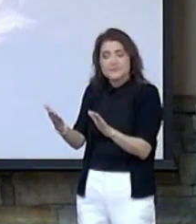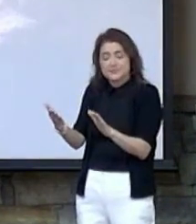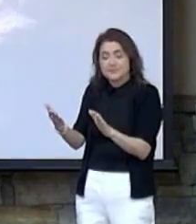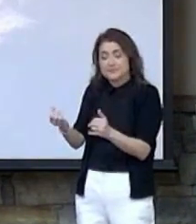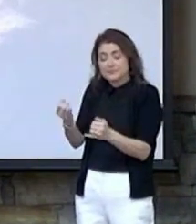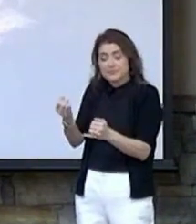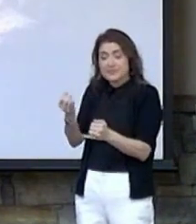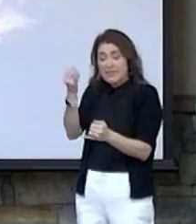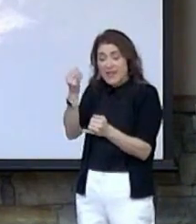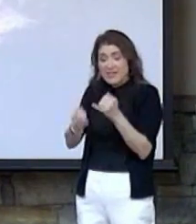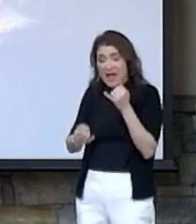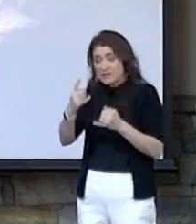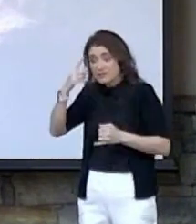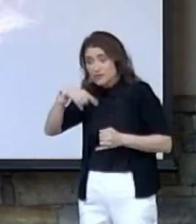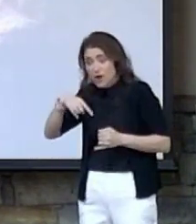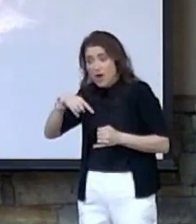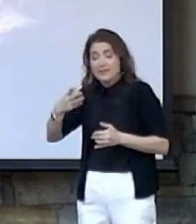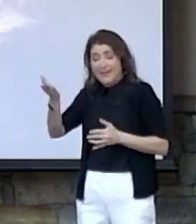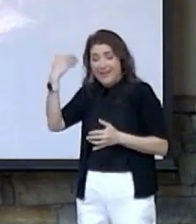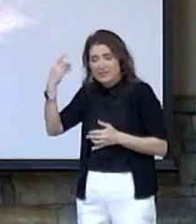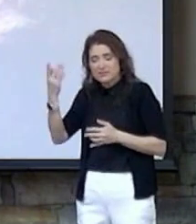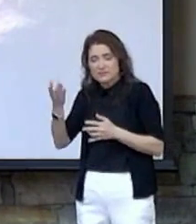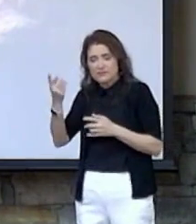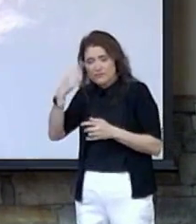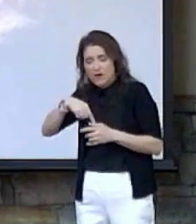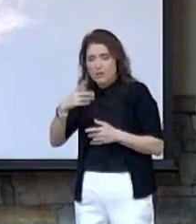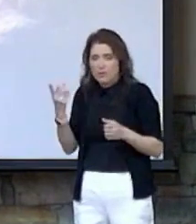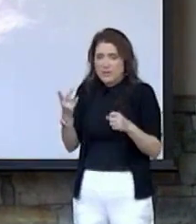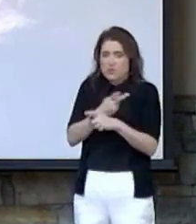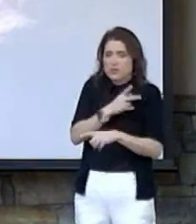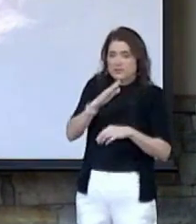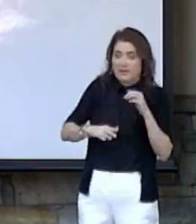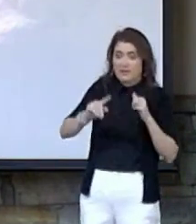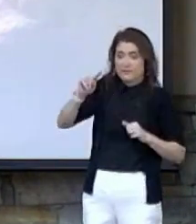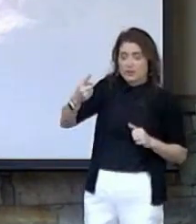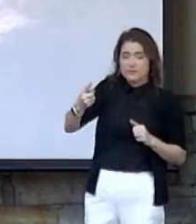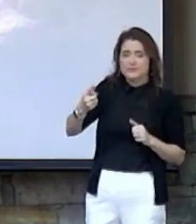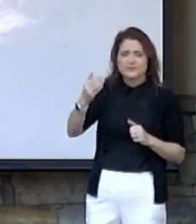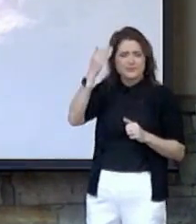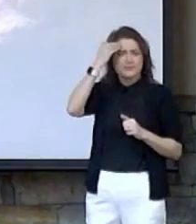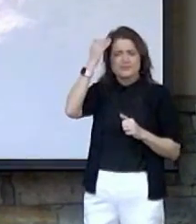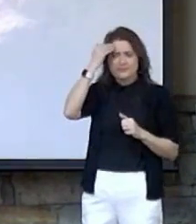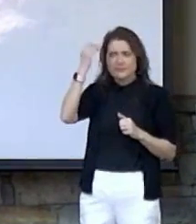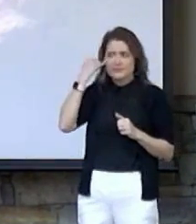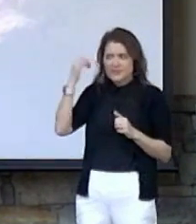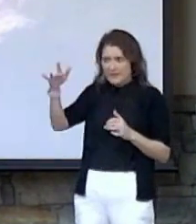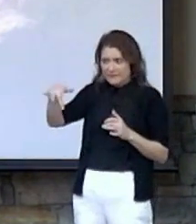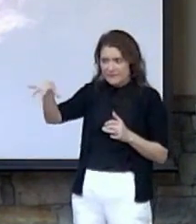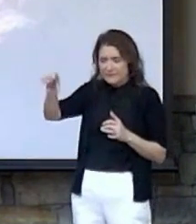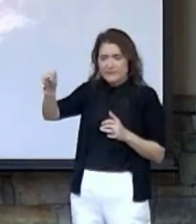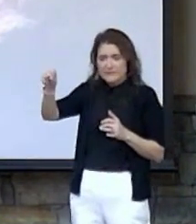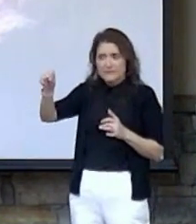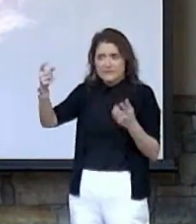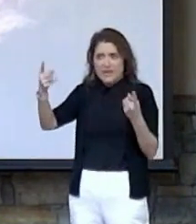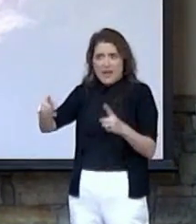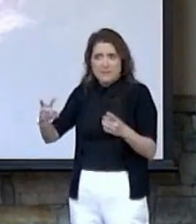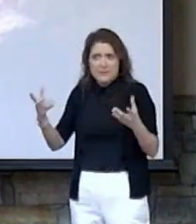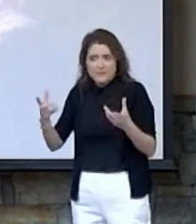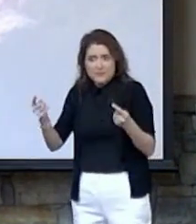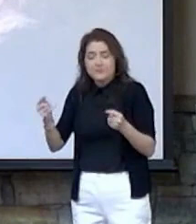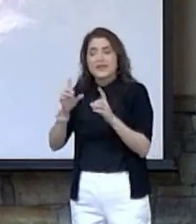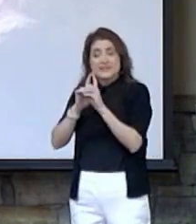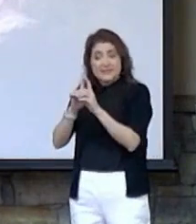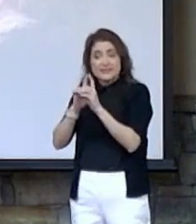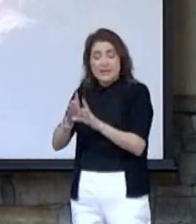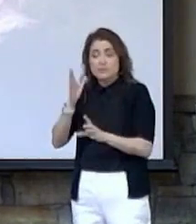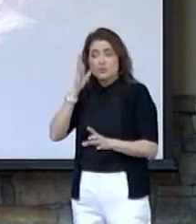would be worse than the first." They knew the consequences, that if this tomb was empty, what would happen? That the disciples would